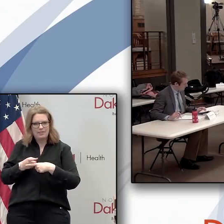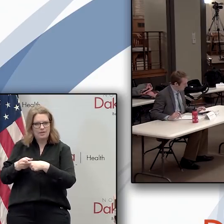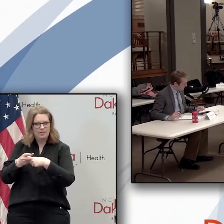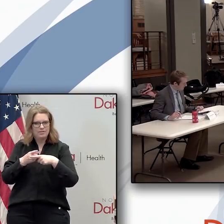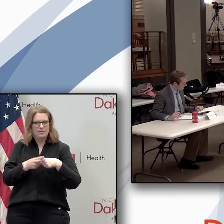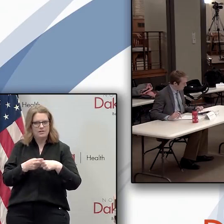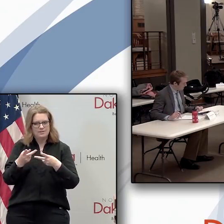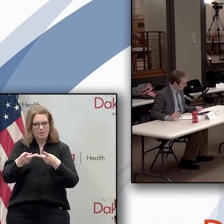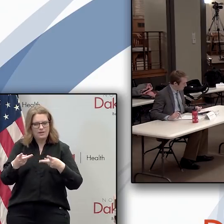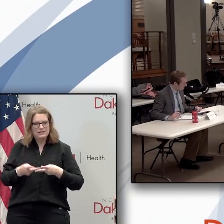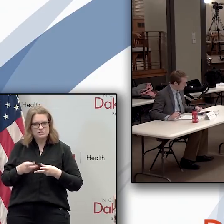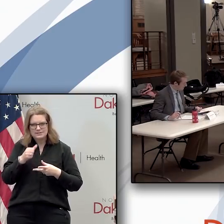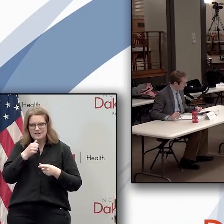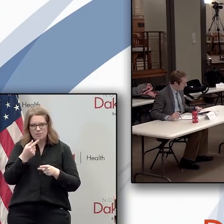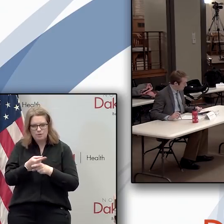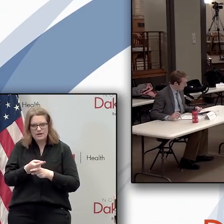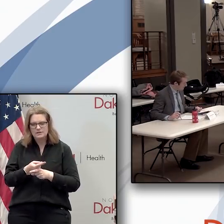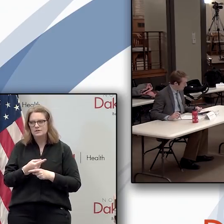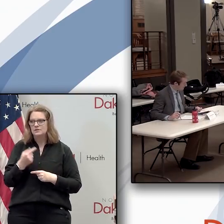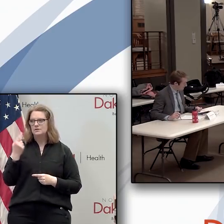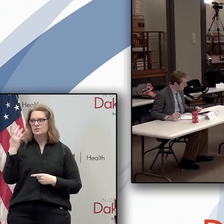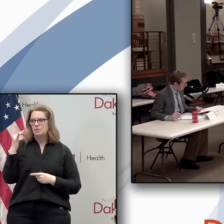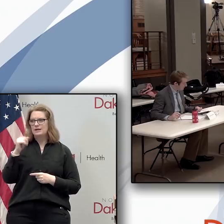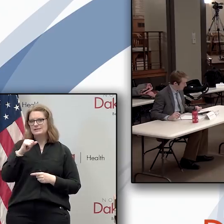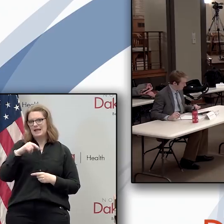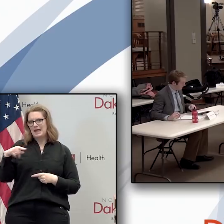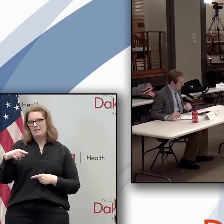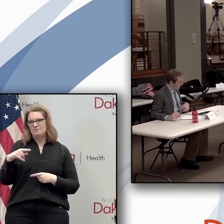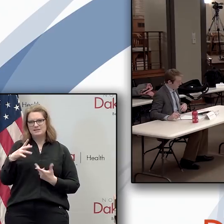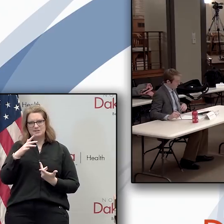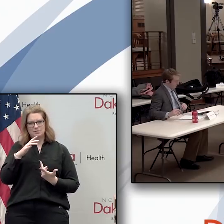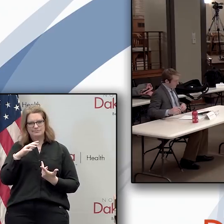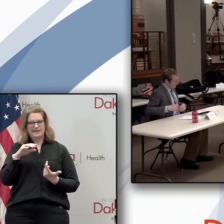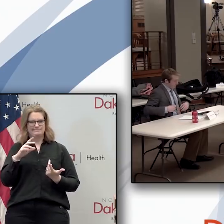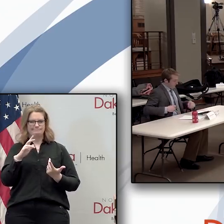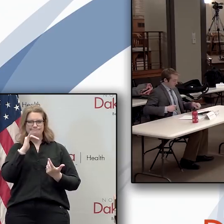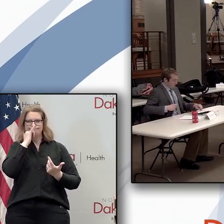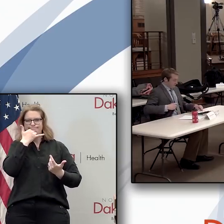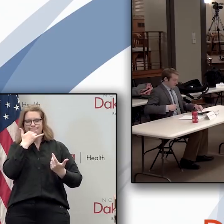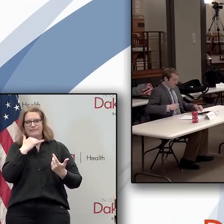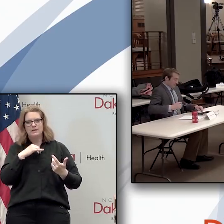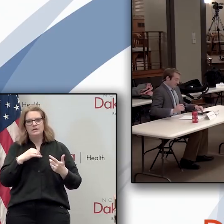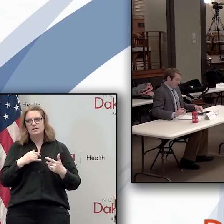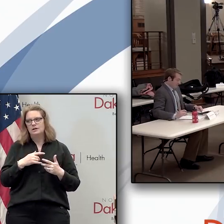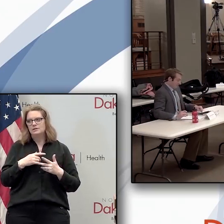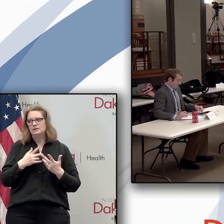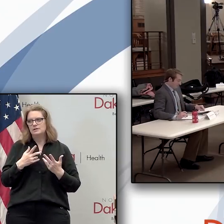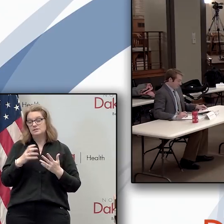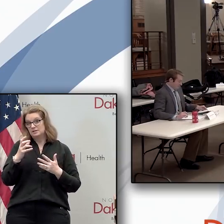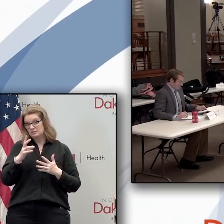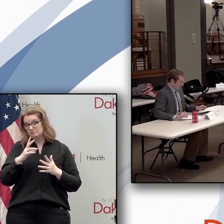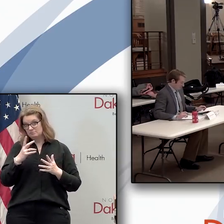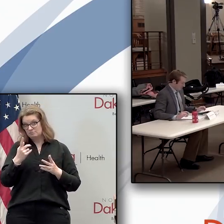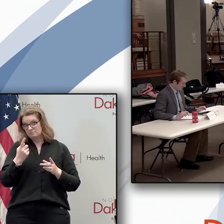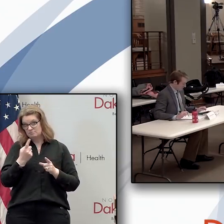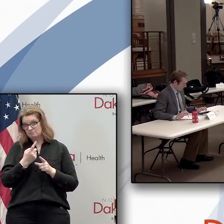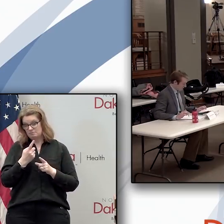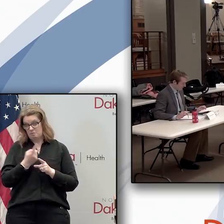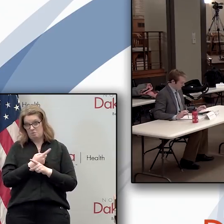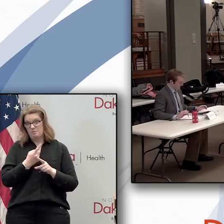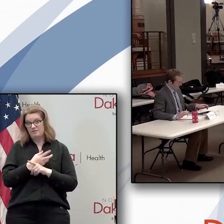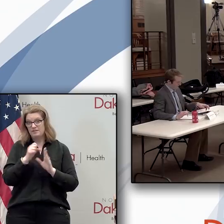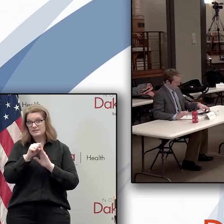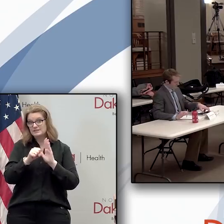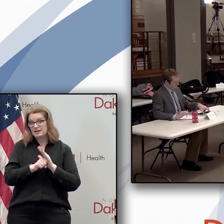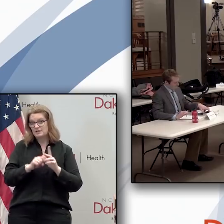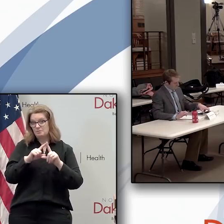working. Why has the app been so buggy, and is it okay for the state to be relying on this app for contact tracing and